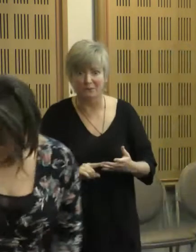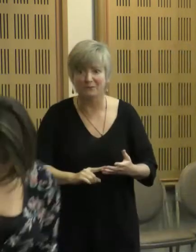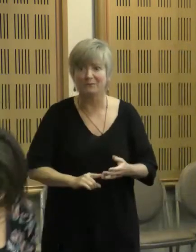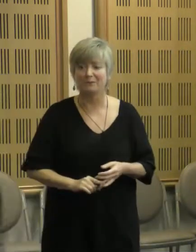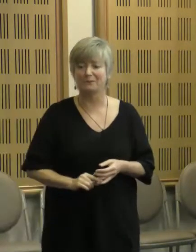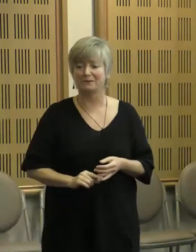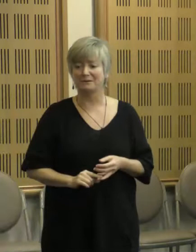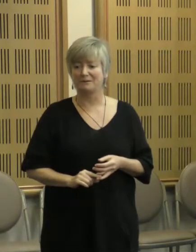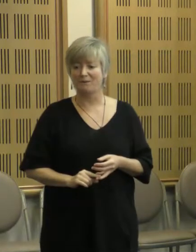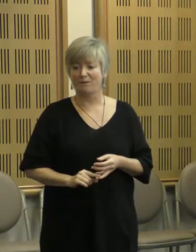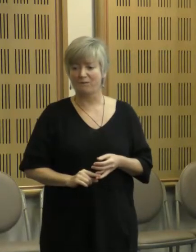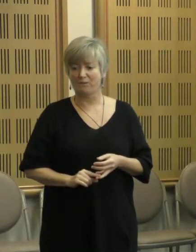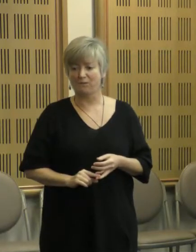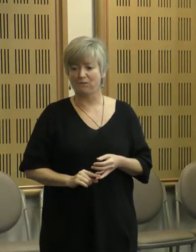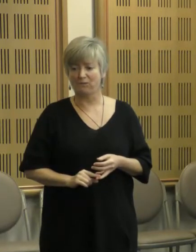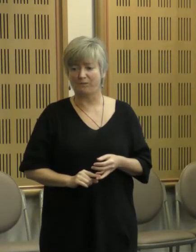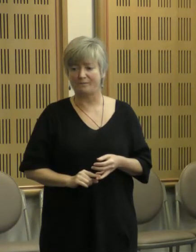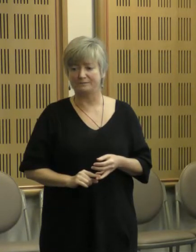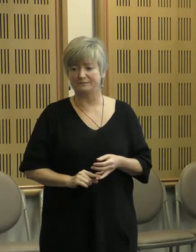Don't do a hamstring running for it.